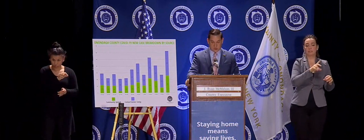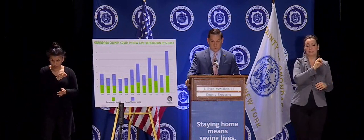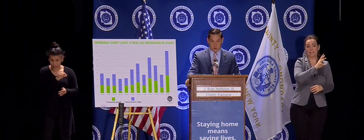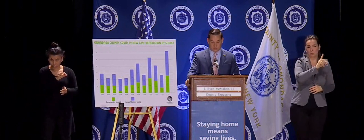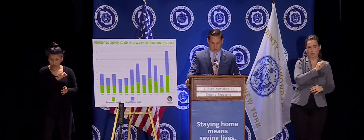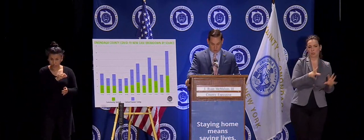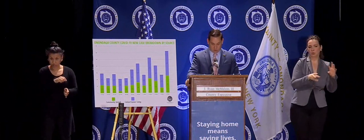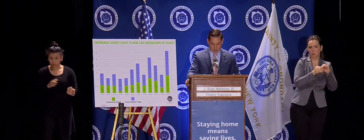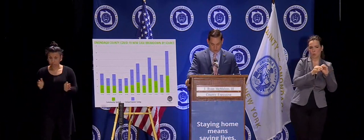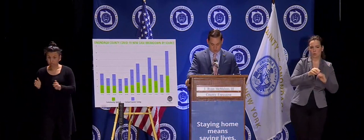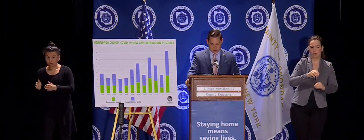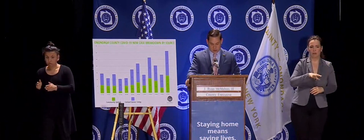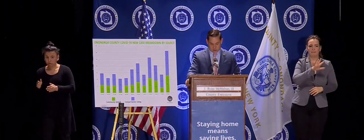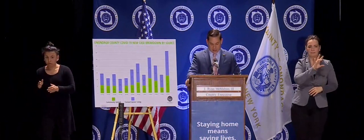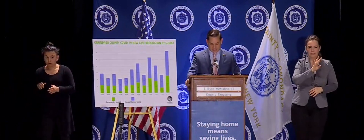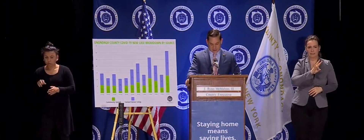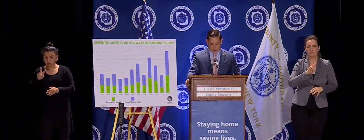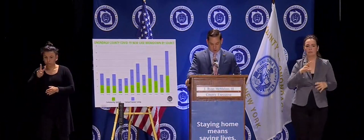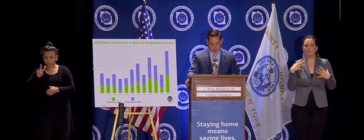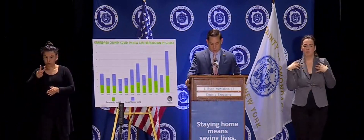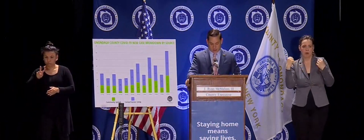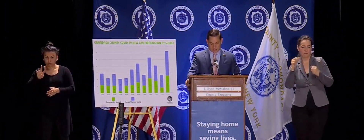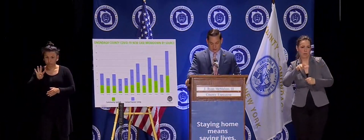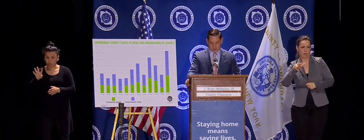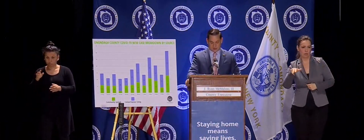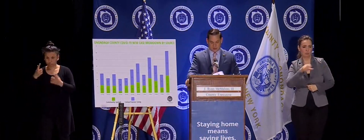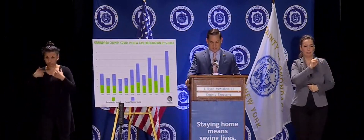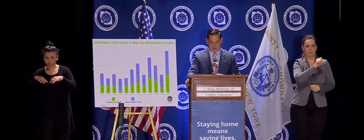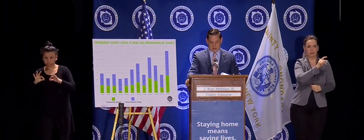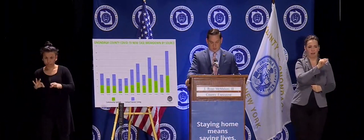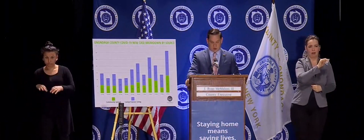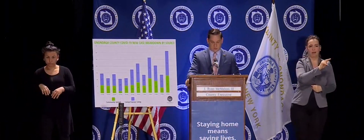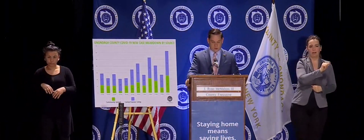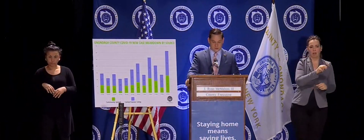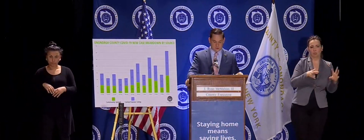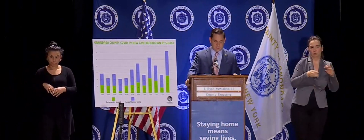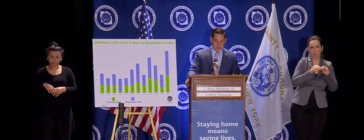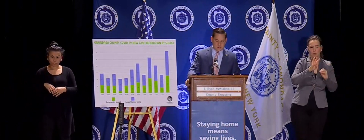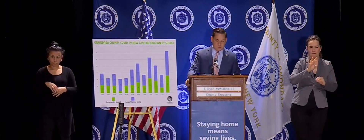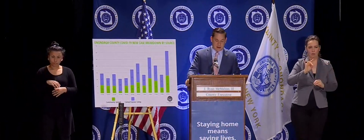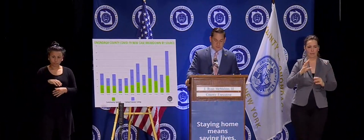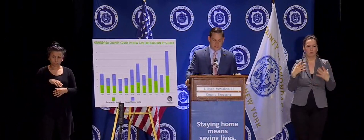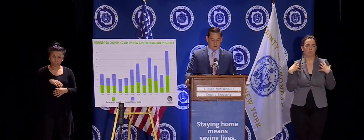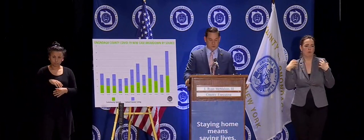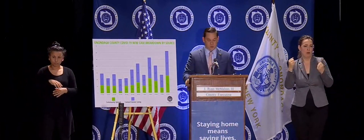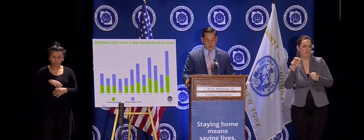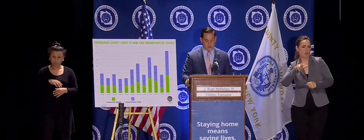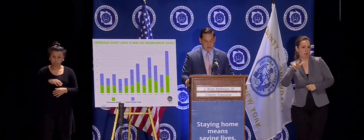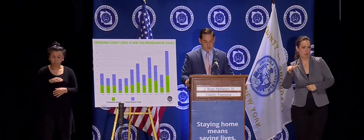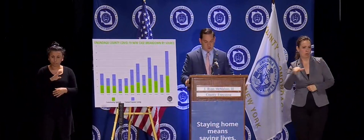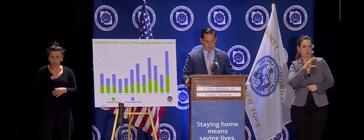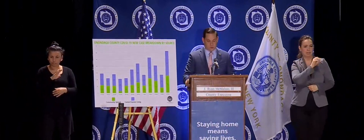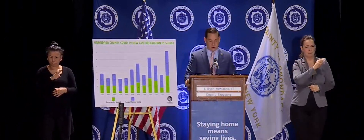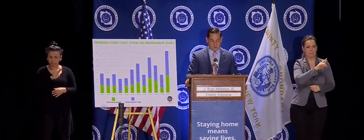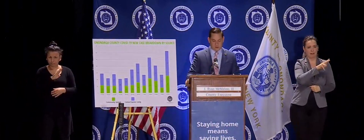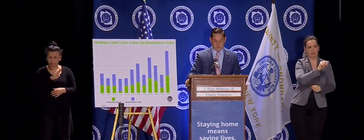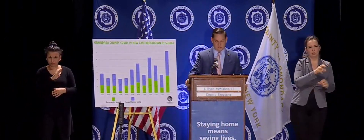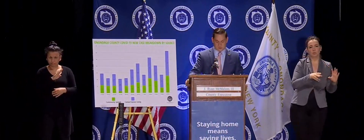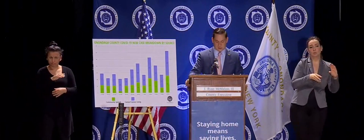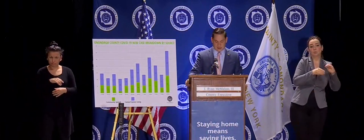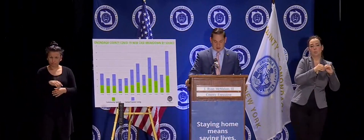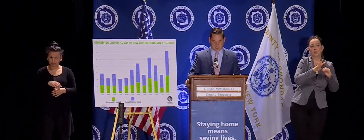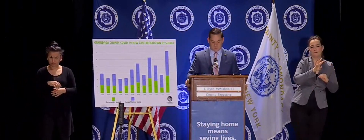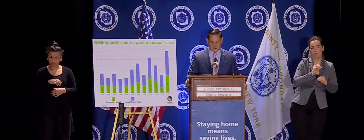40 cases, 21 recoveries. Lysander, 29 cases, 19 recoveries. Pompey, 22 cases, 20